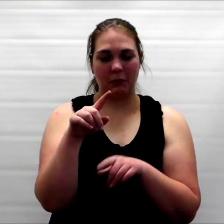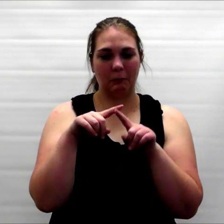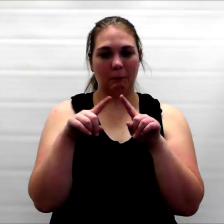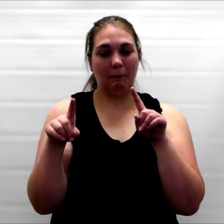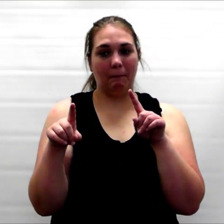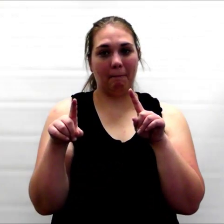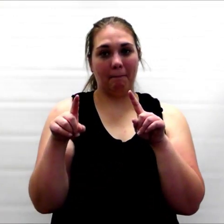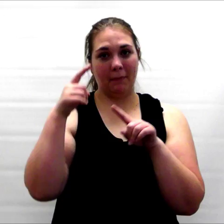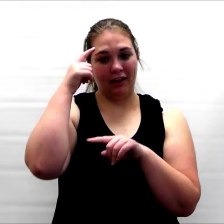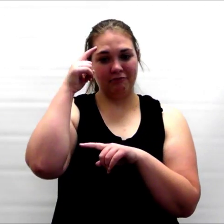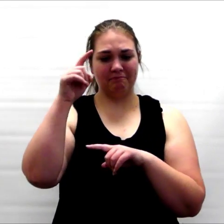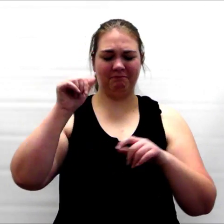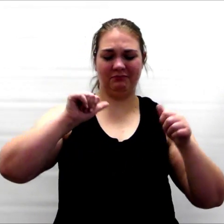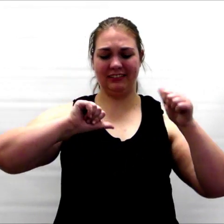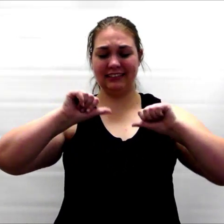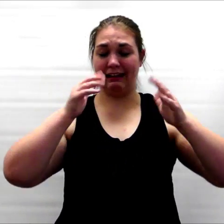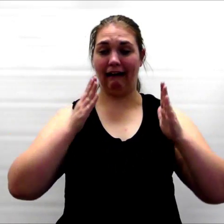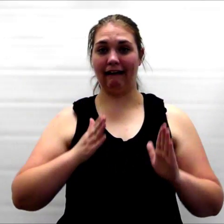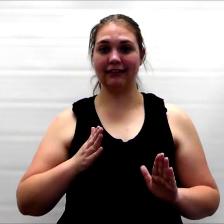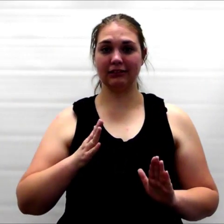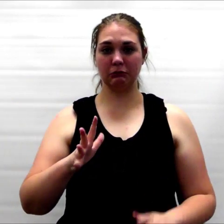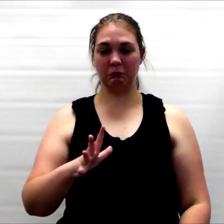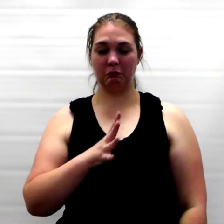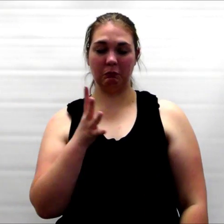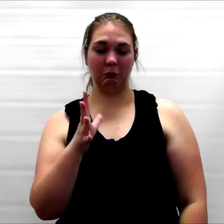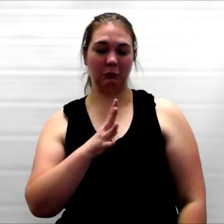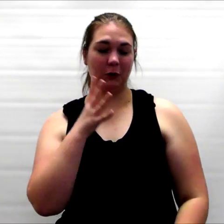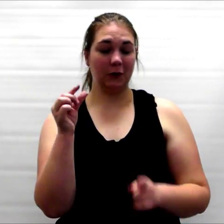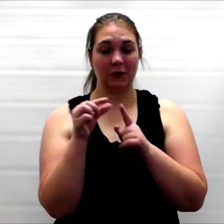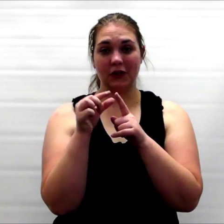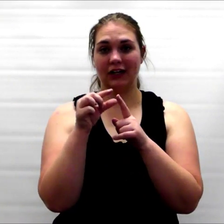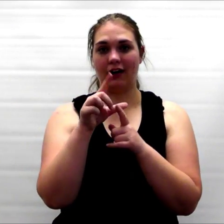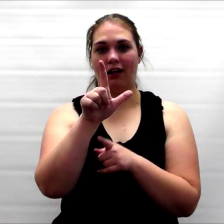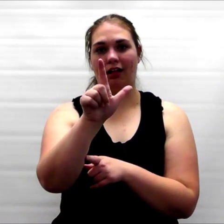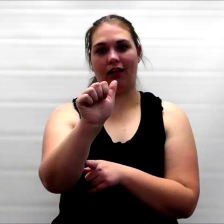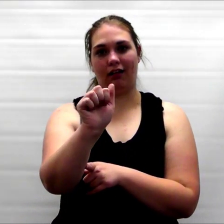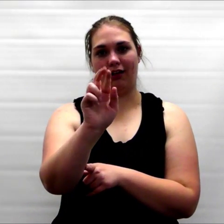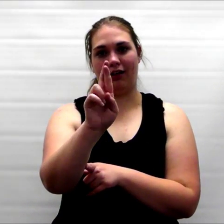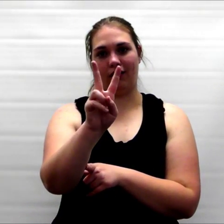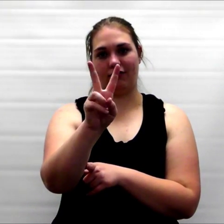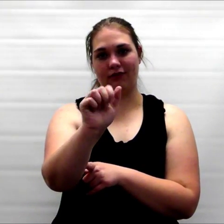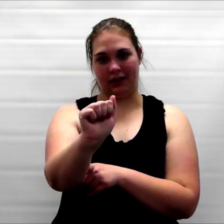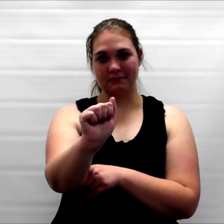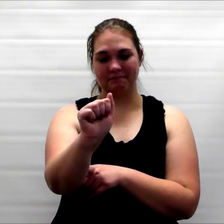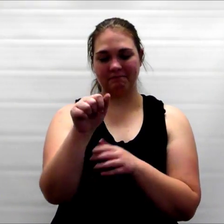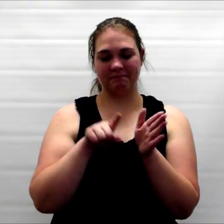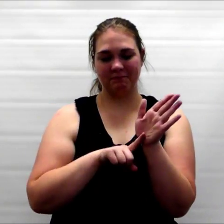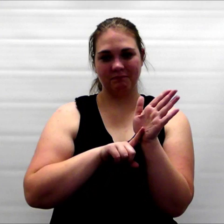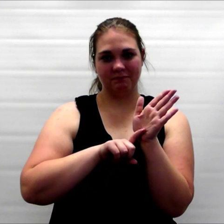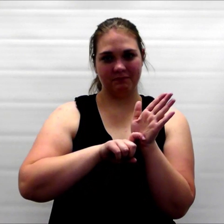But for some scientists, the fancy word is larva,